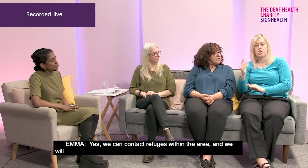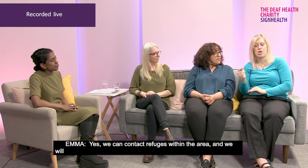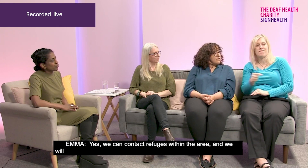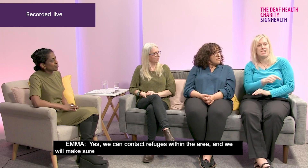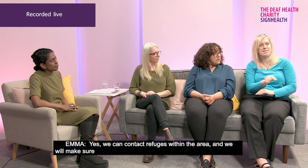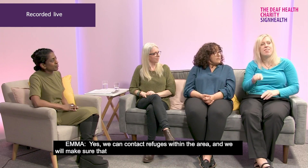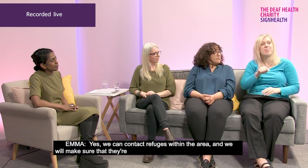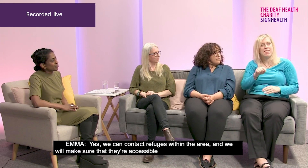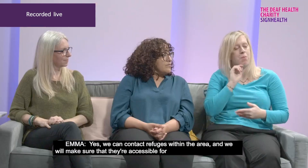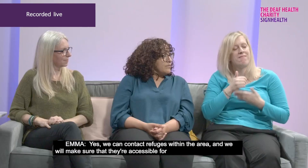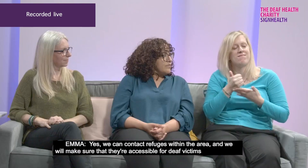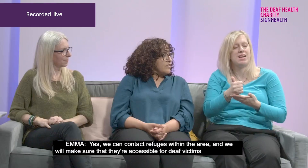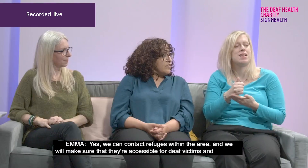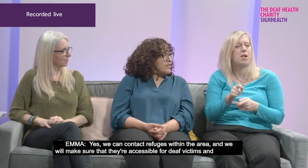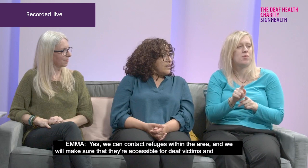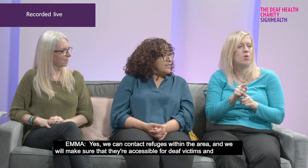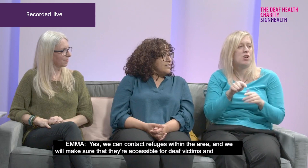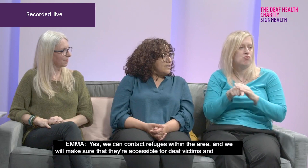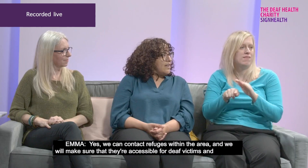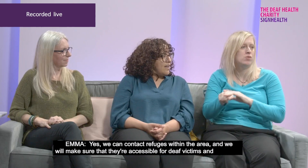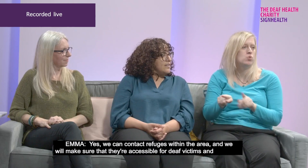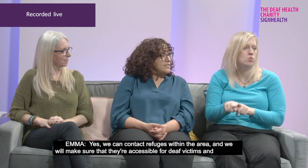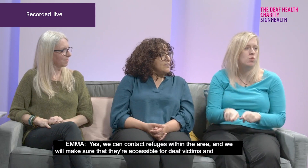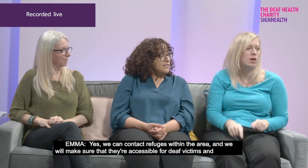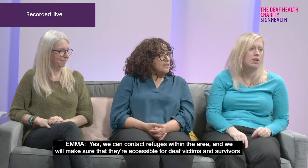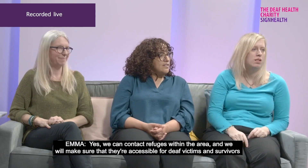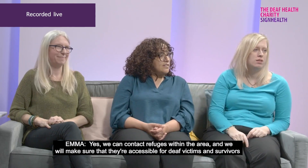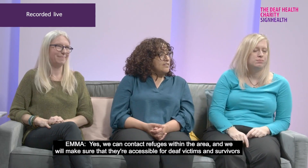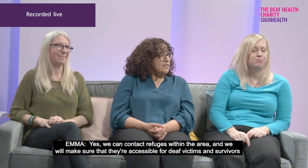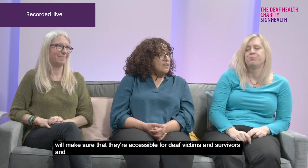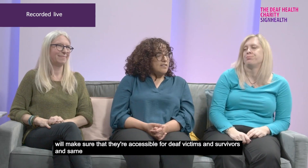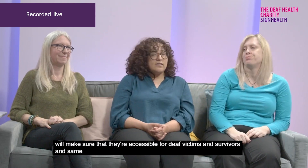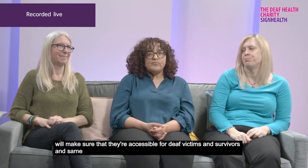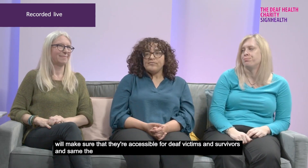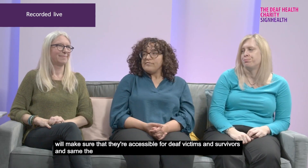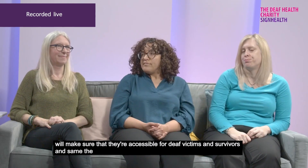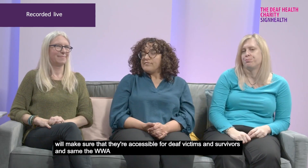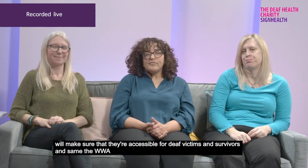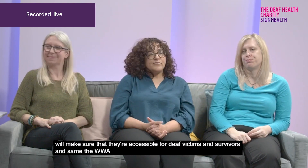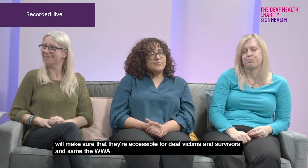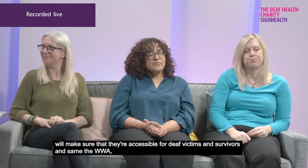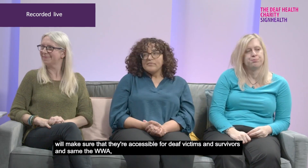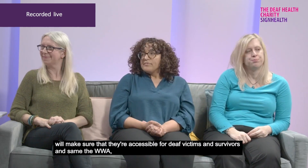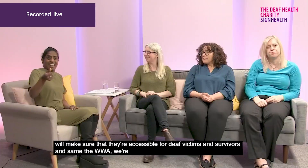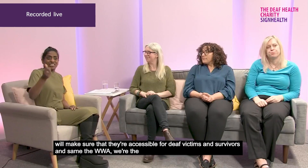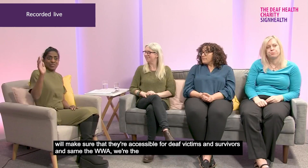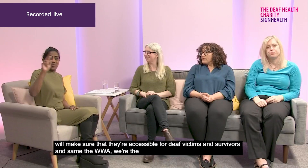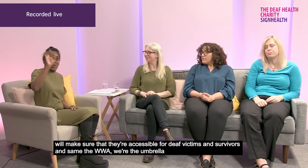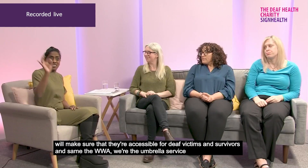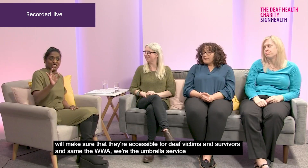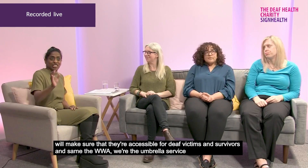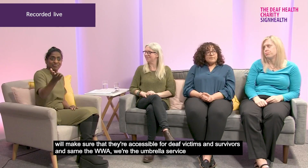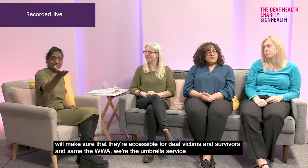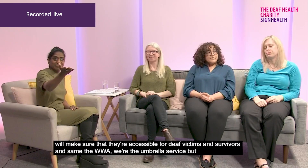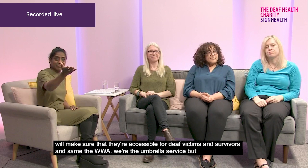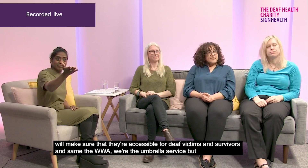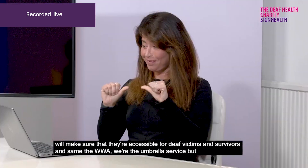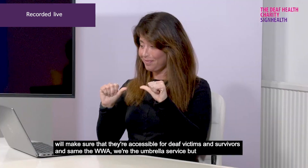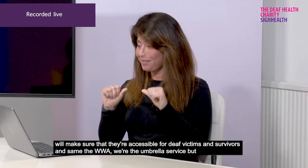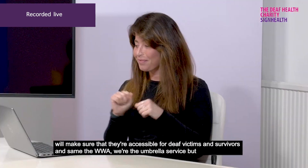or survivors. And Kate's saying with the WWA, we're obviously that umbrella service, but we know of refuges